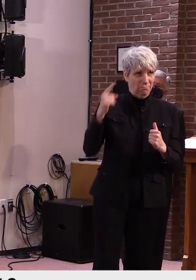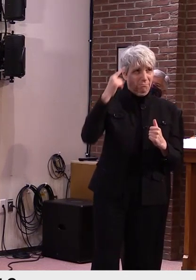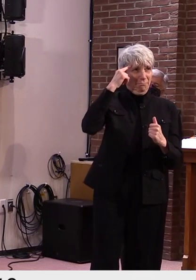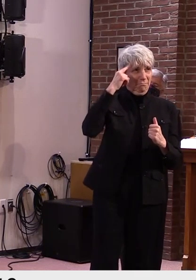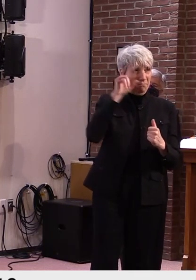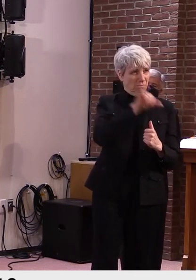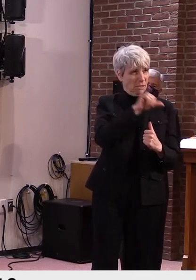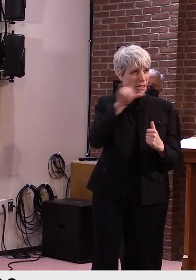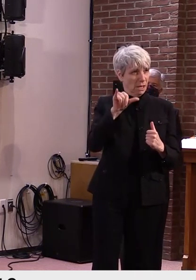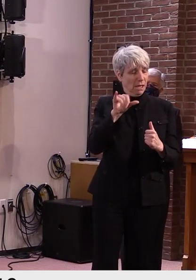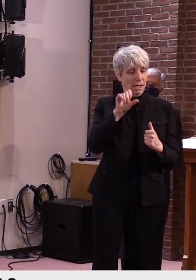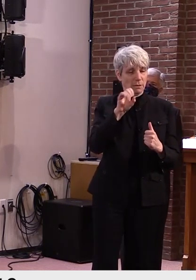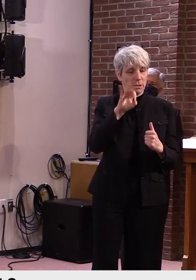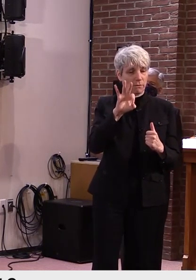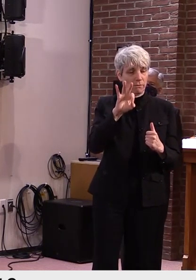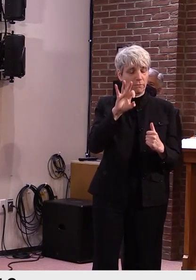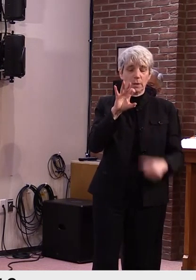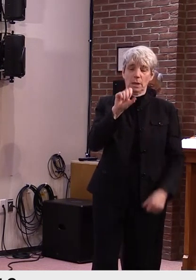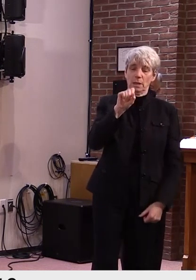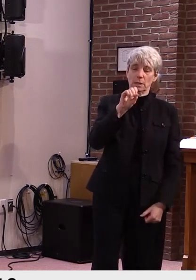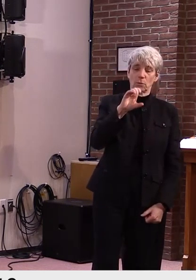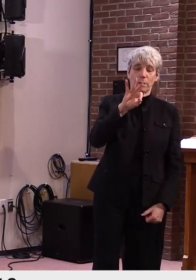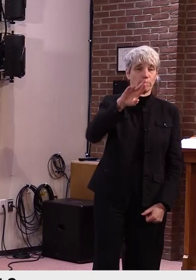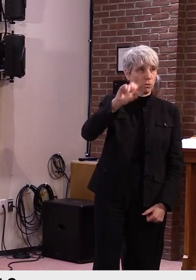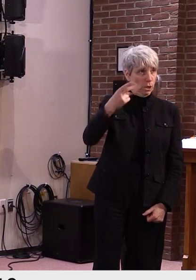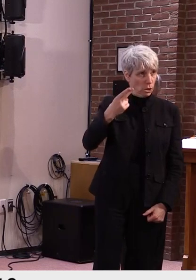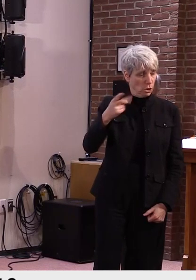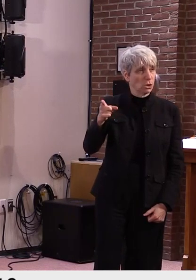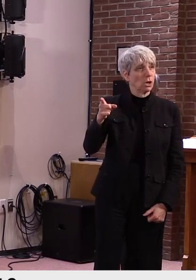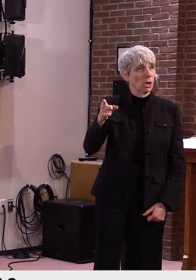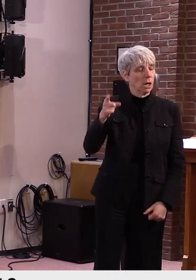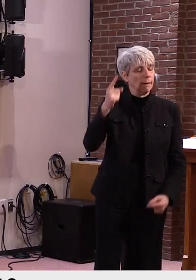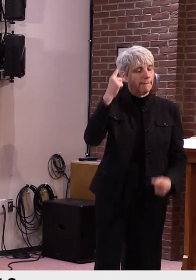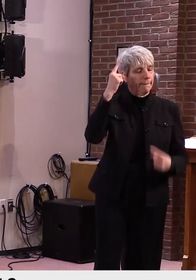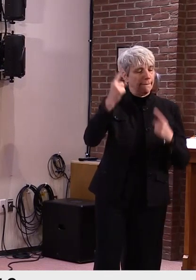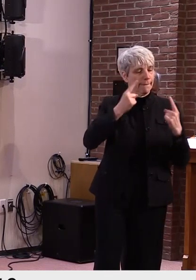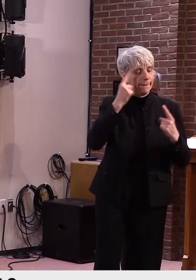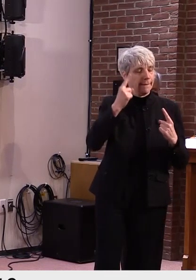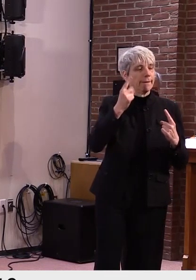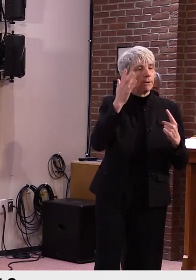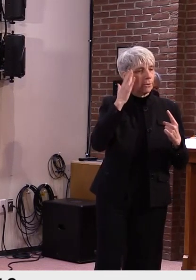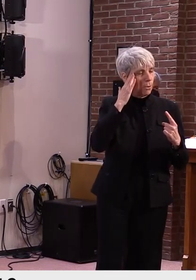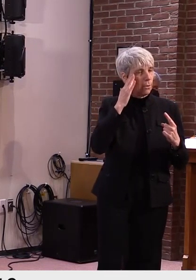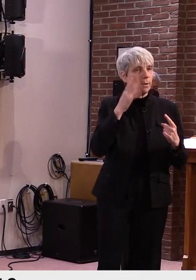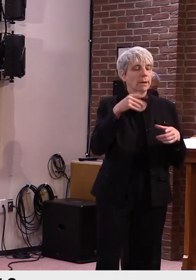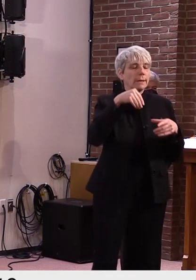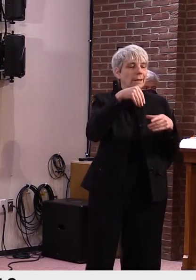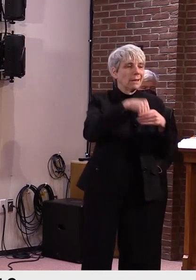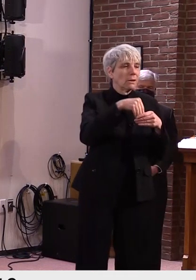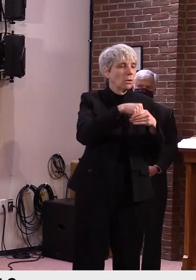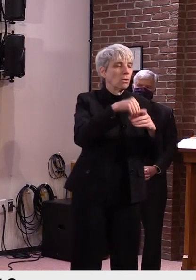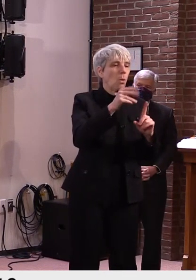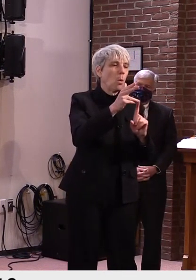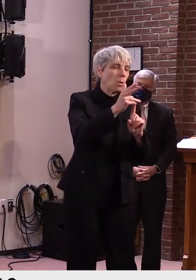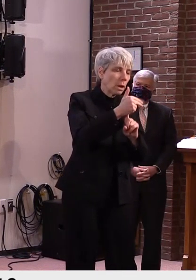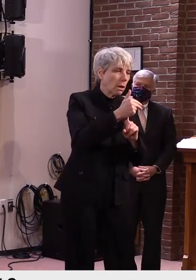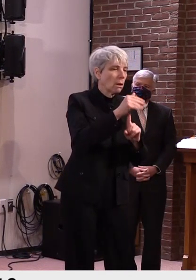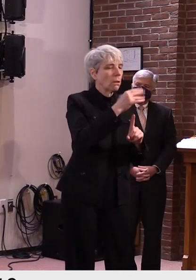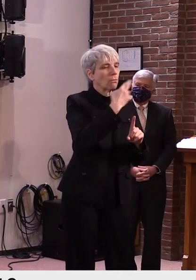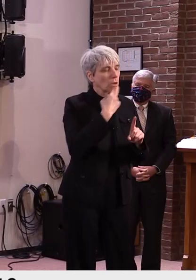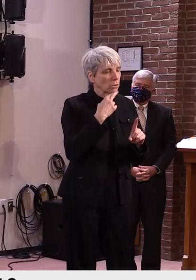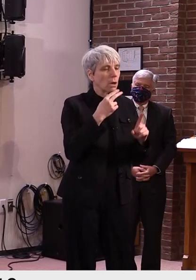to perhaps turn the spigot again for indoor hospitality, which would be so important this winter?